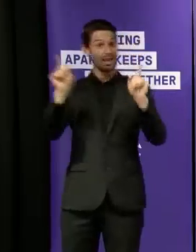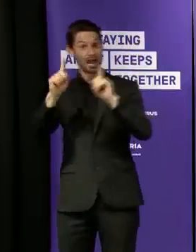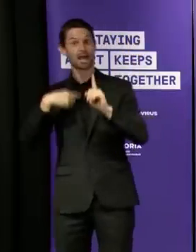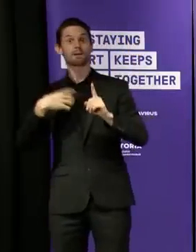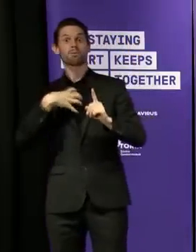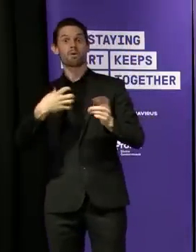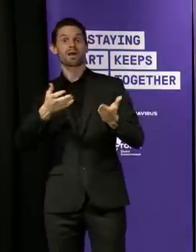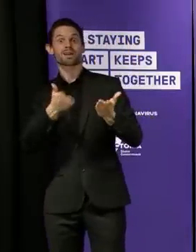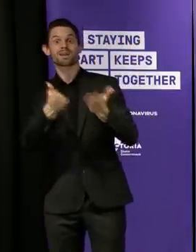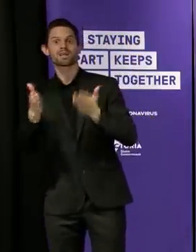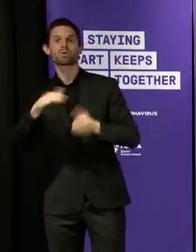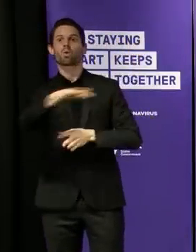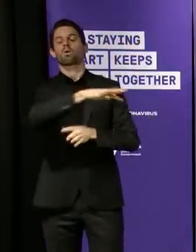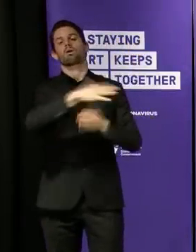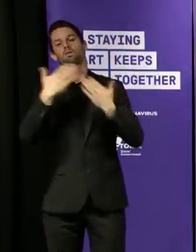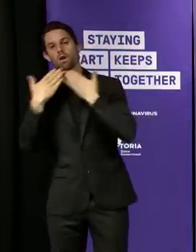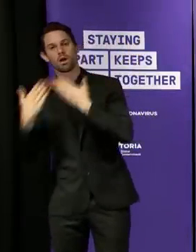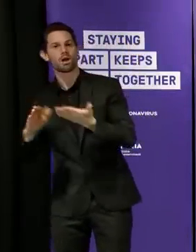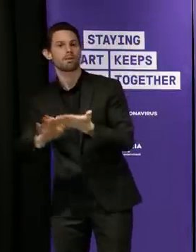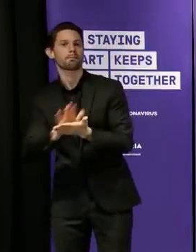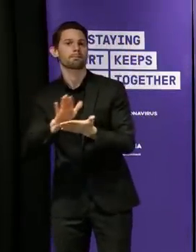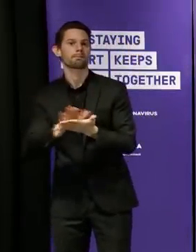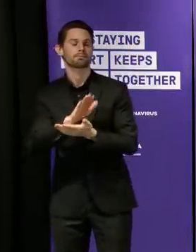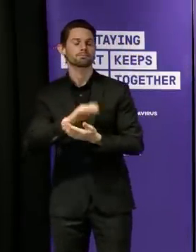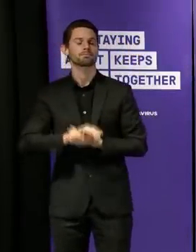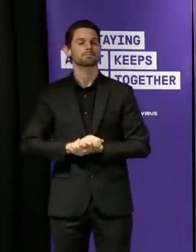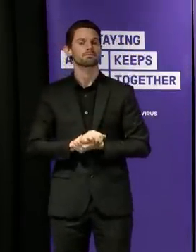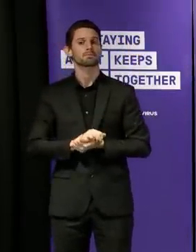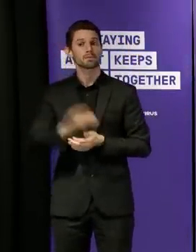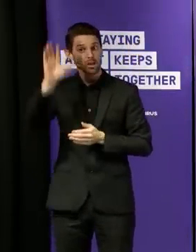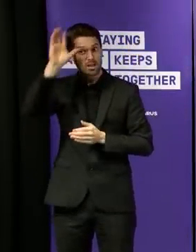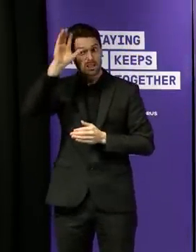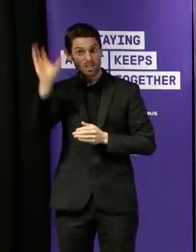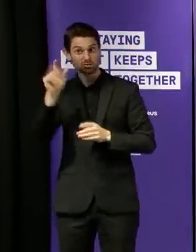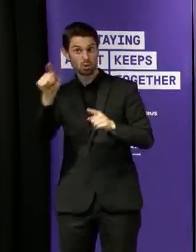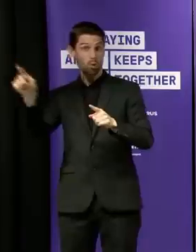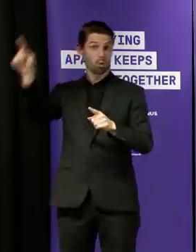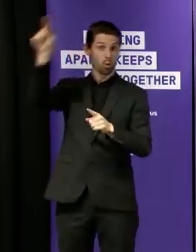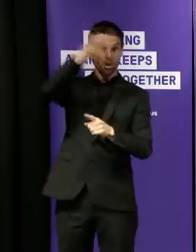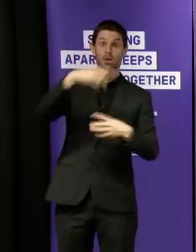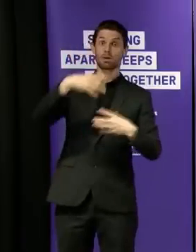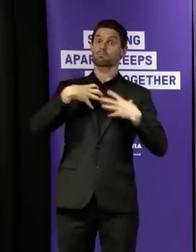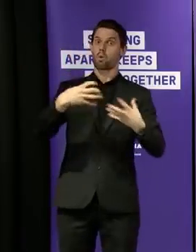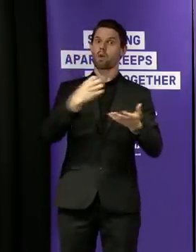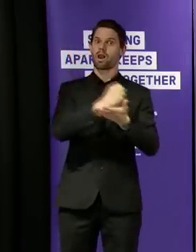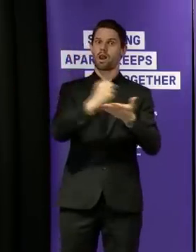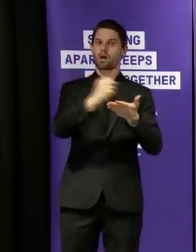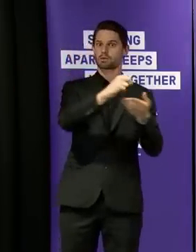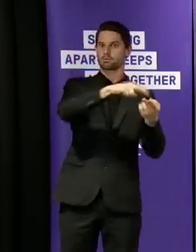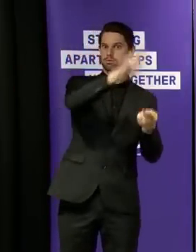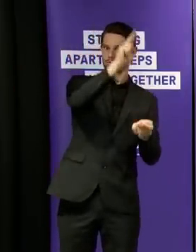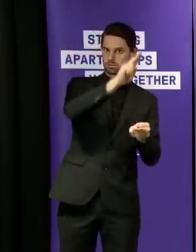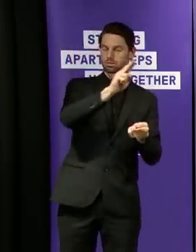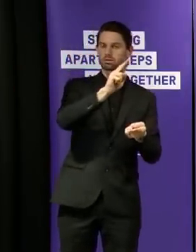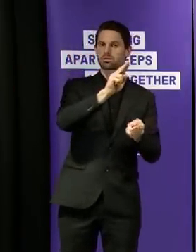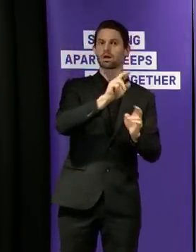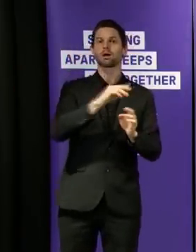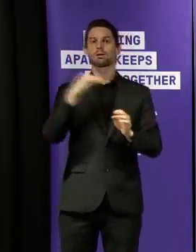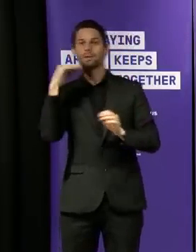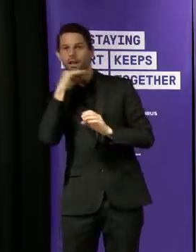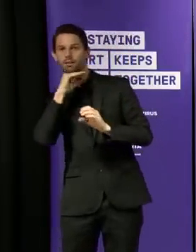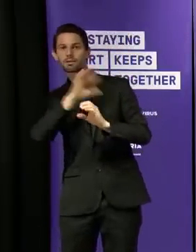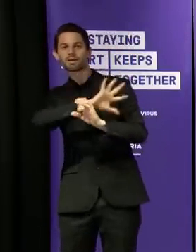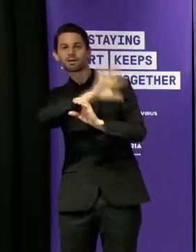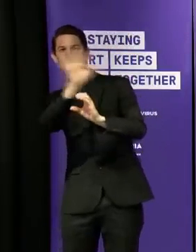will be a little bit ahead of Metro Melbourne, but they'll both align at some point. The outdoor nature is really, it's a kind